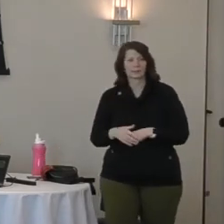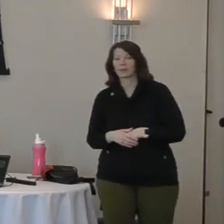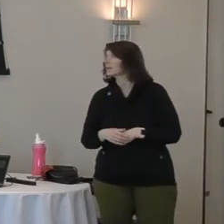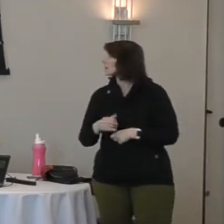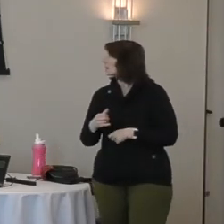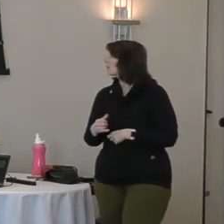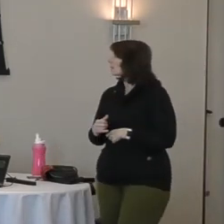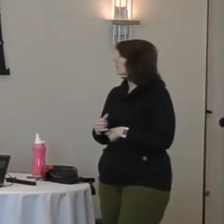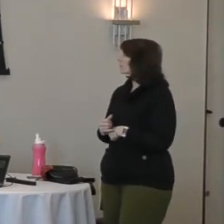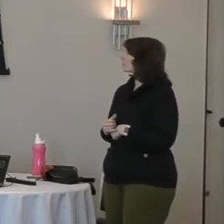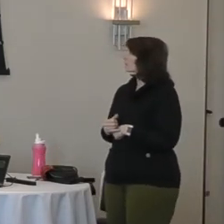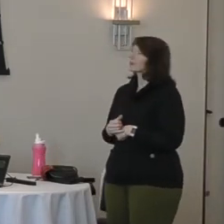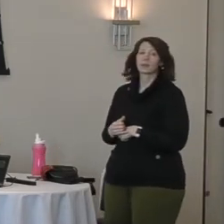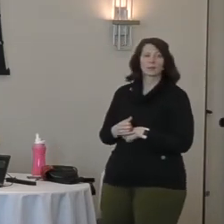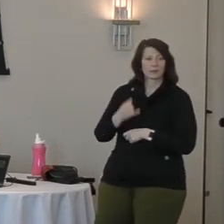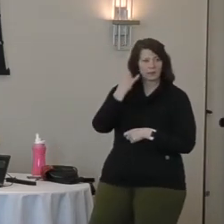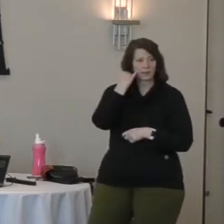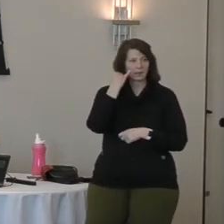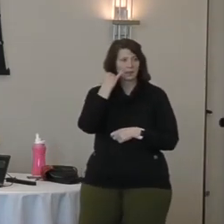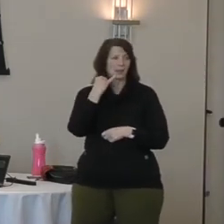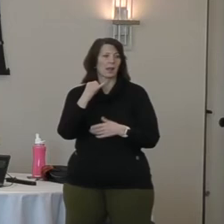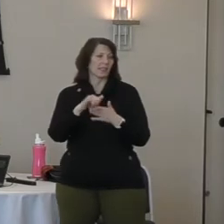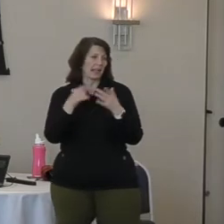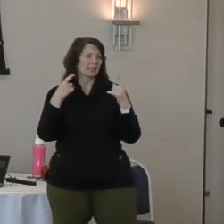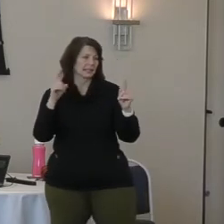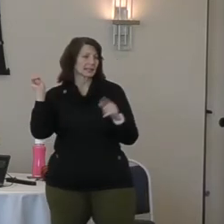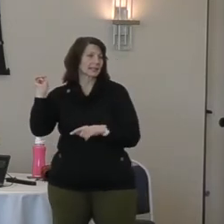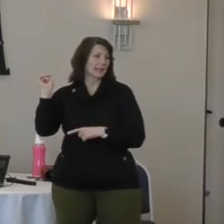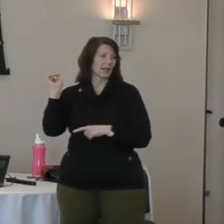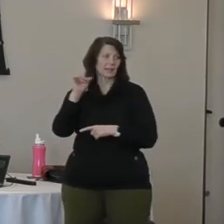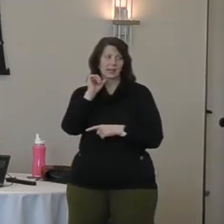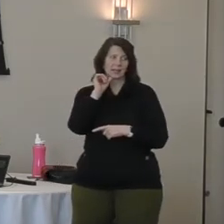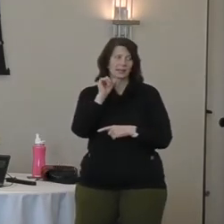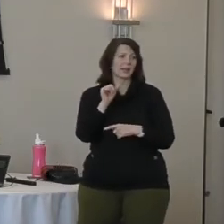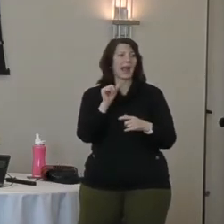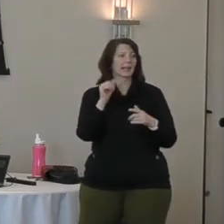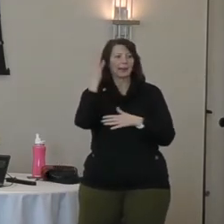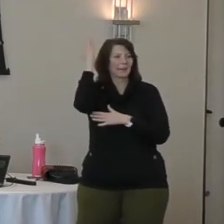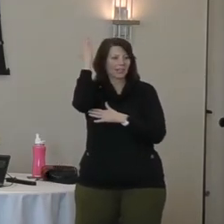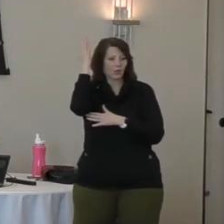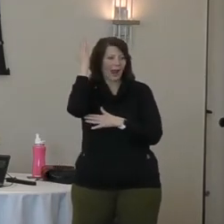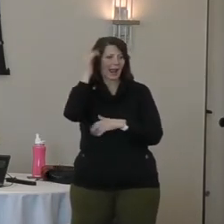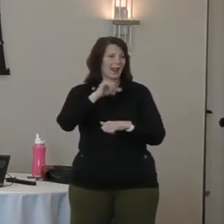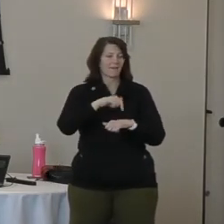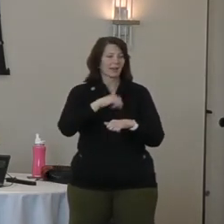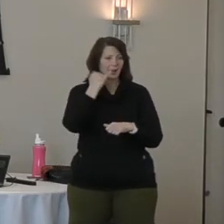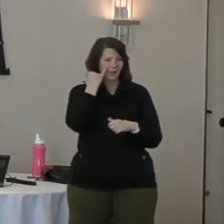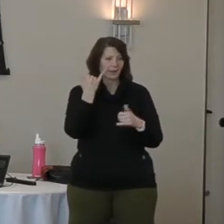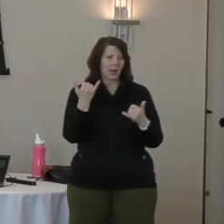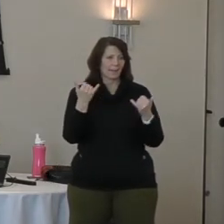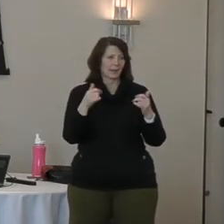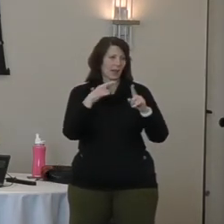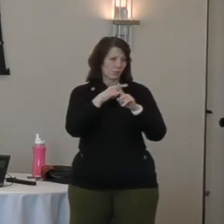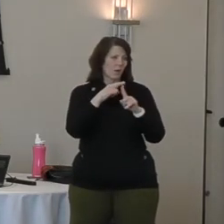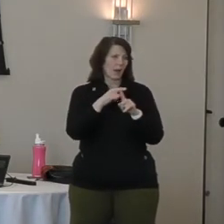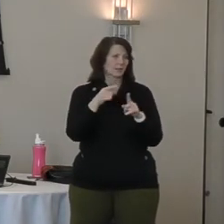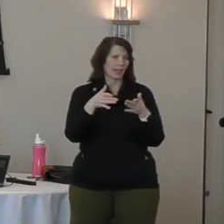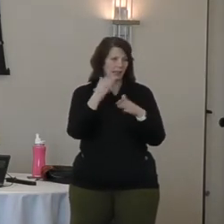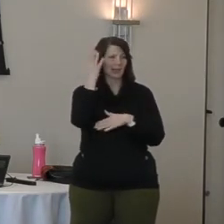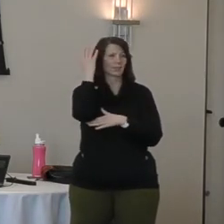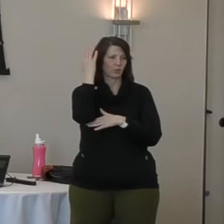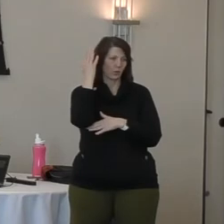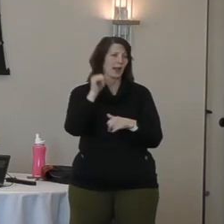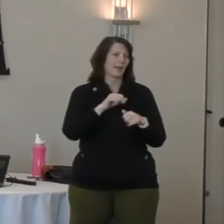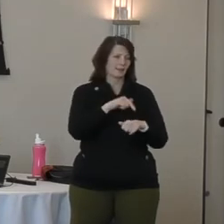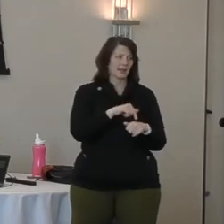if you're breaking game line with your forwards consistently, that's success, right? This isn't going to lead to a try every time. If I knew a playoff of rucks that led to a try every